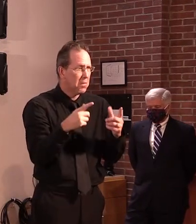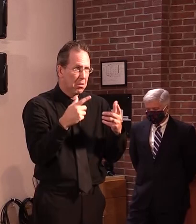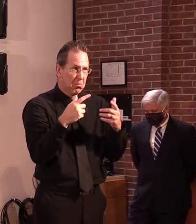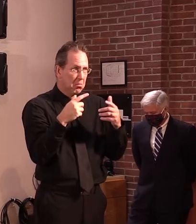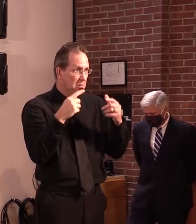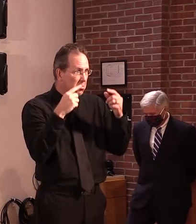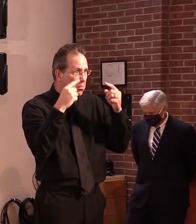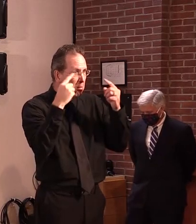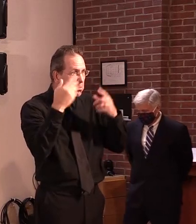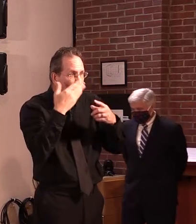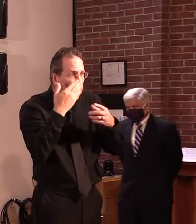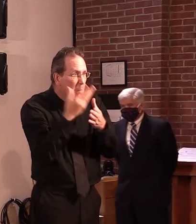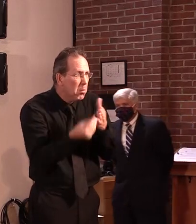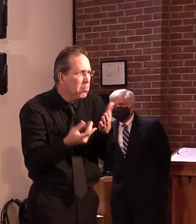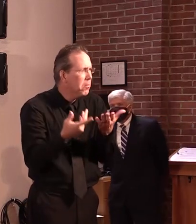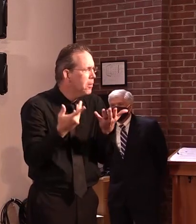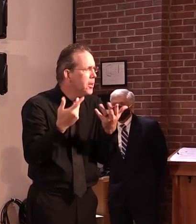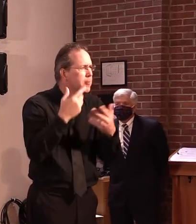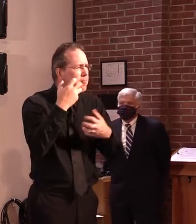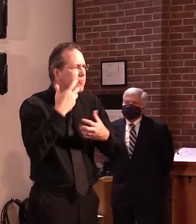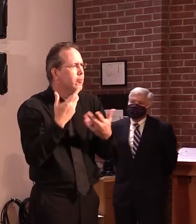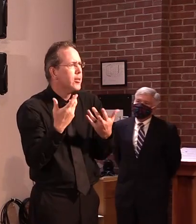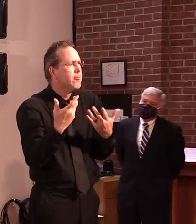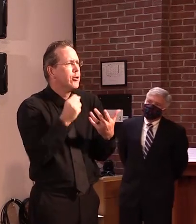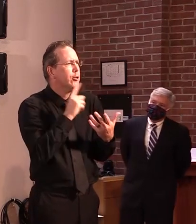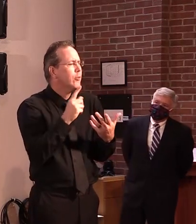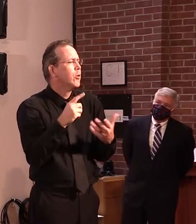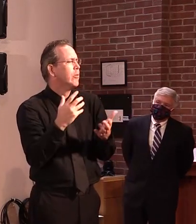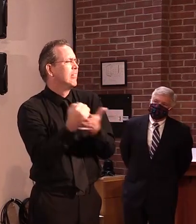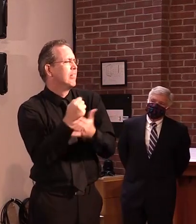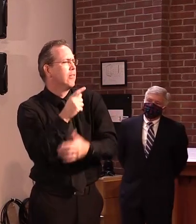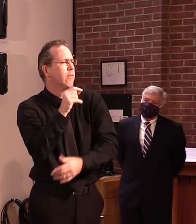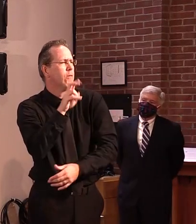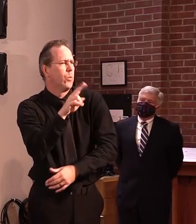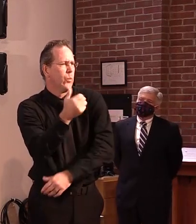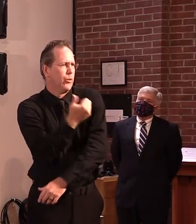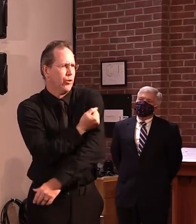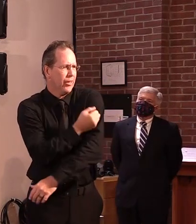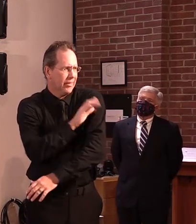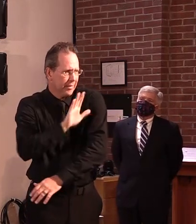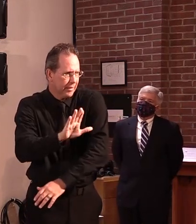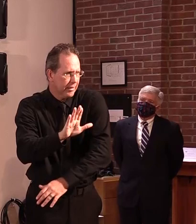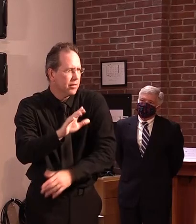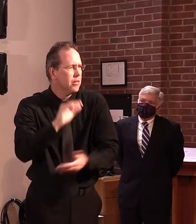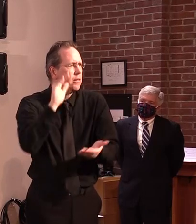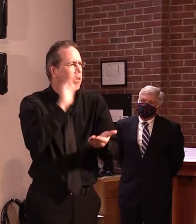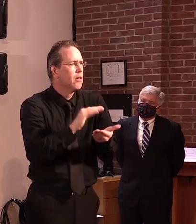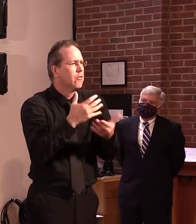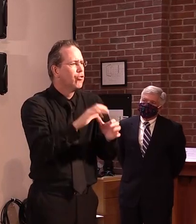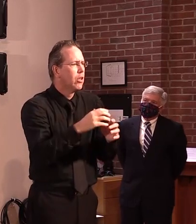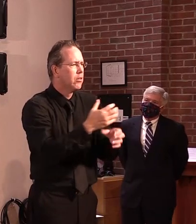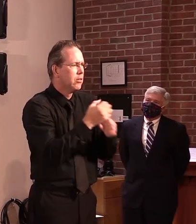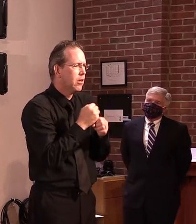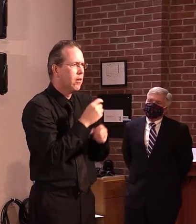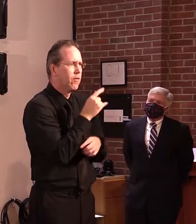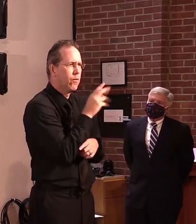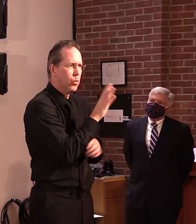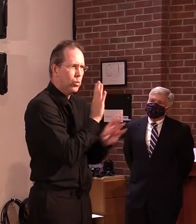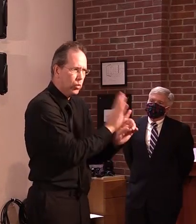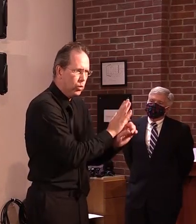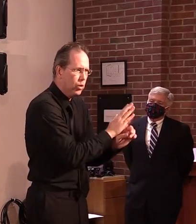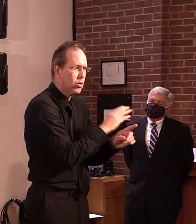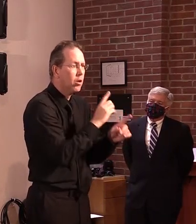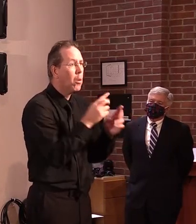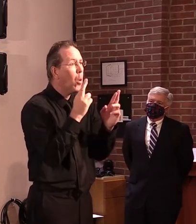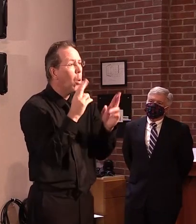to get the flu shot, so at least their chance of getting one of those two diseases is lessened, and hopefully they won't get the other